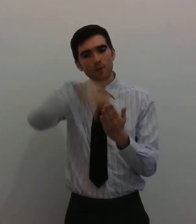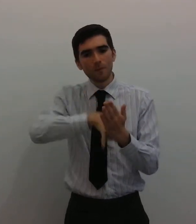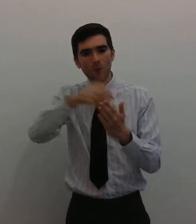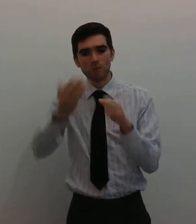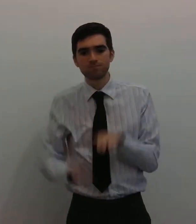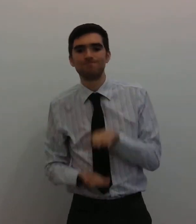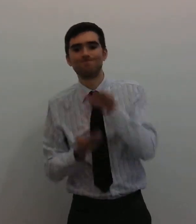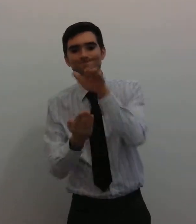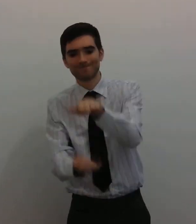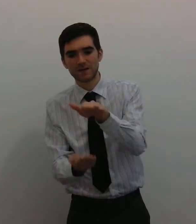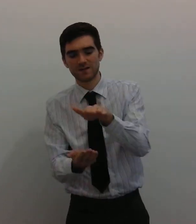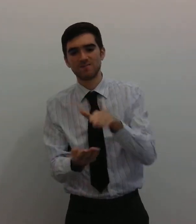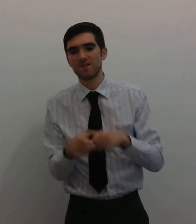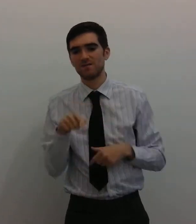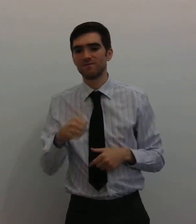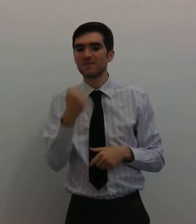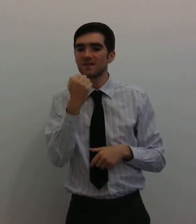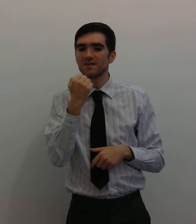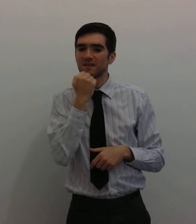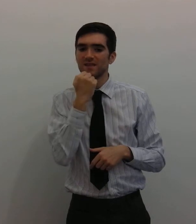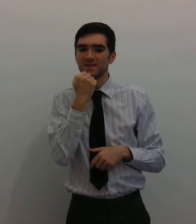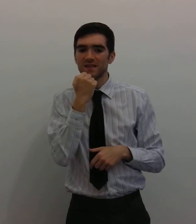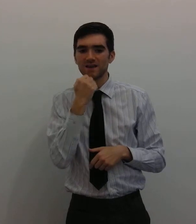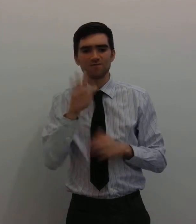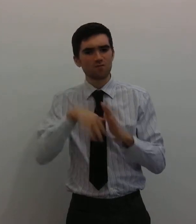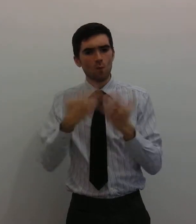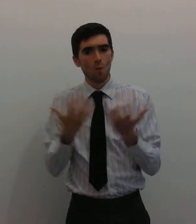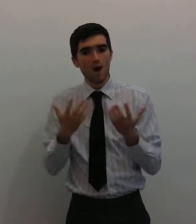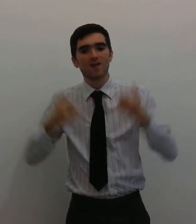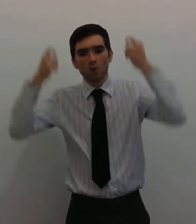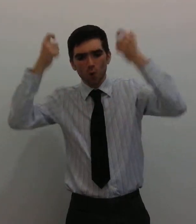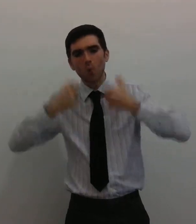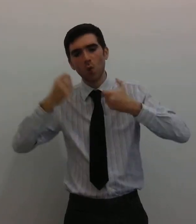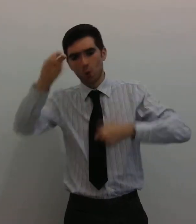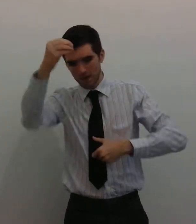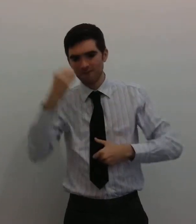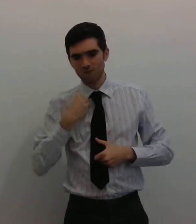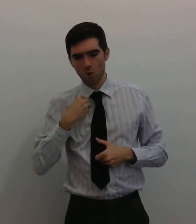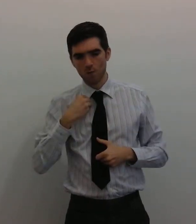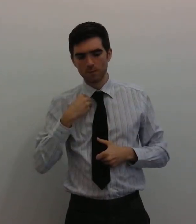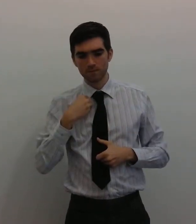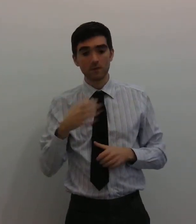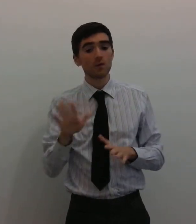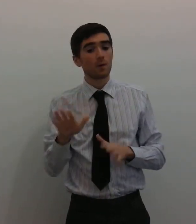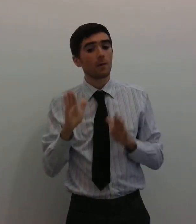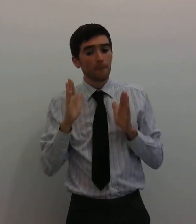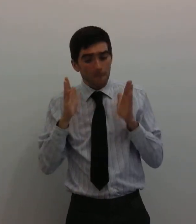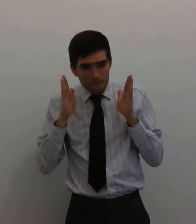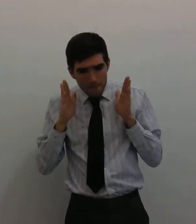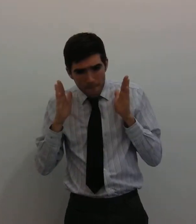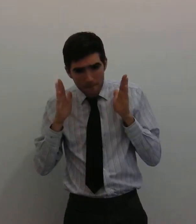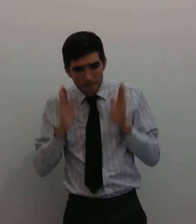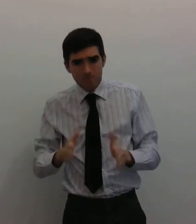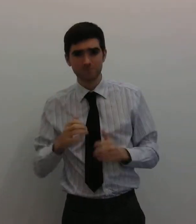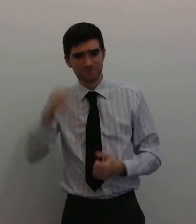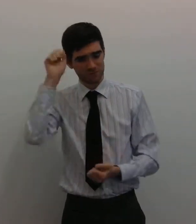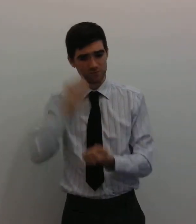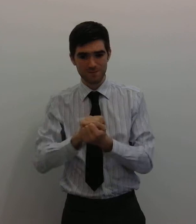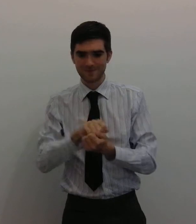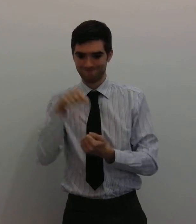be specified by the court. A note for all of you to remember is that this is compulsory, so once we're